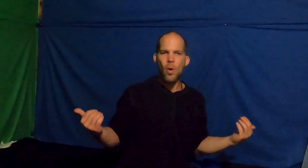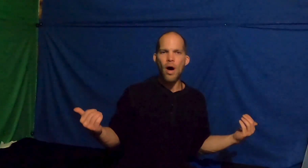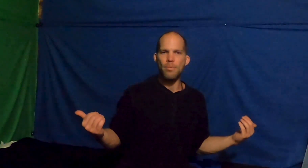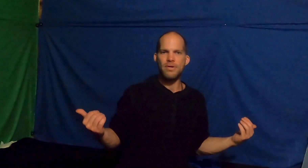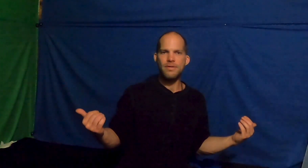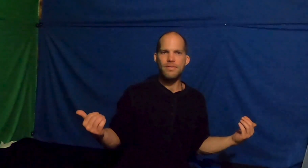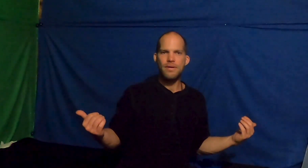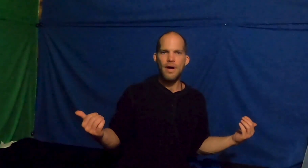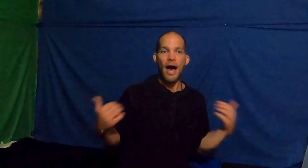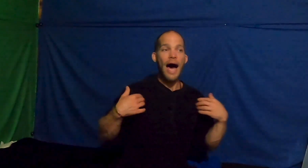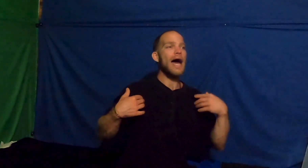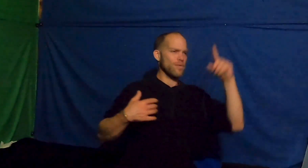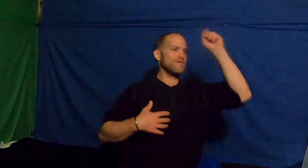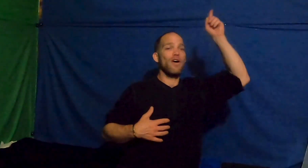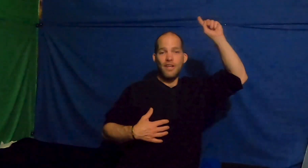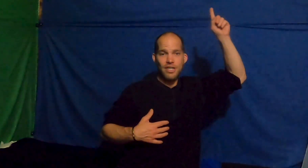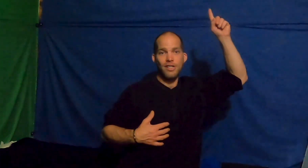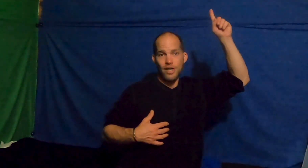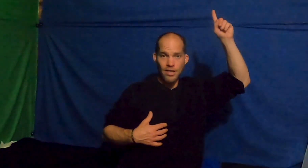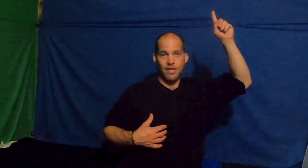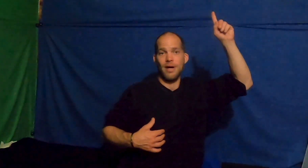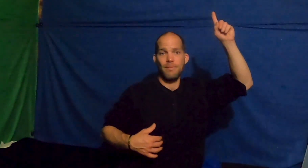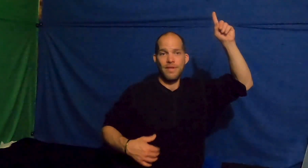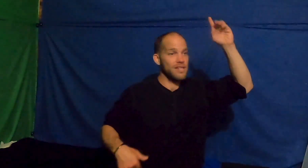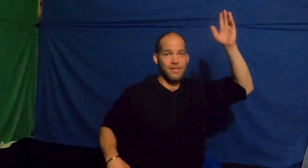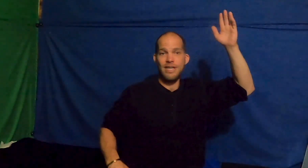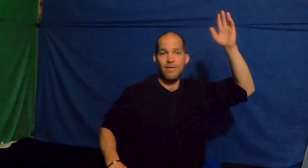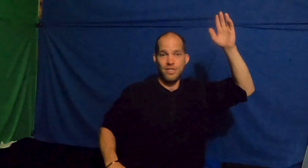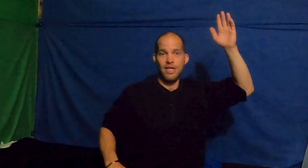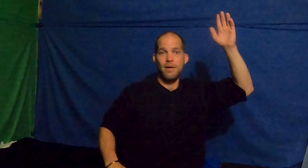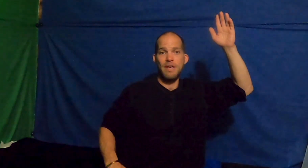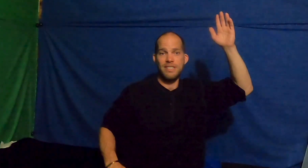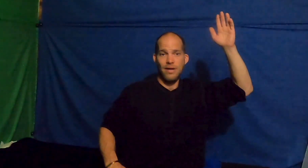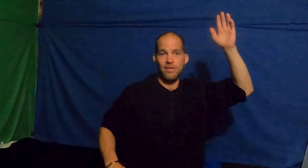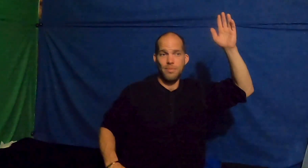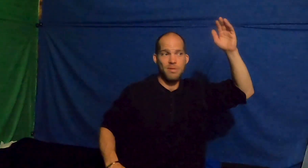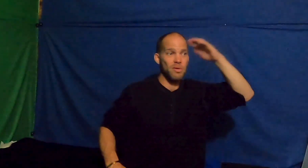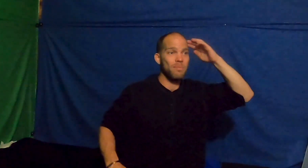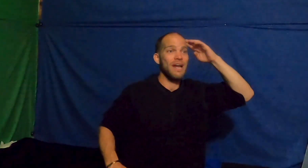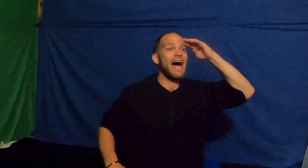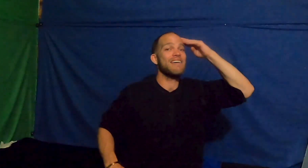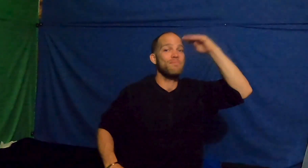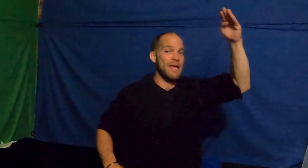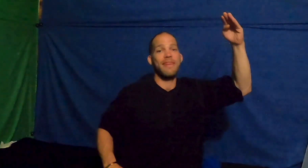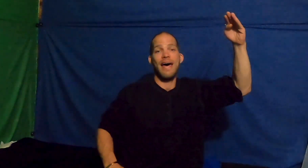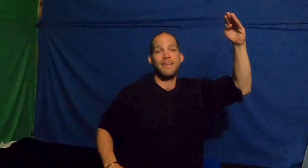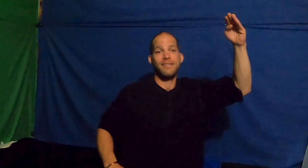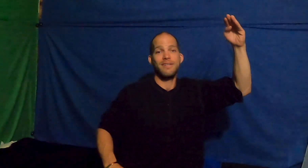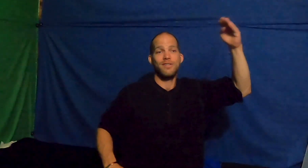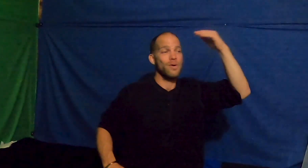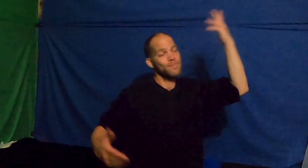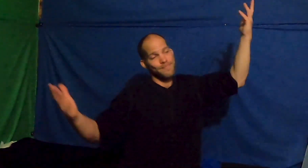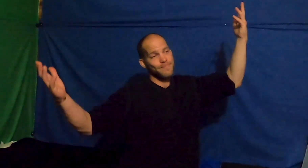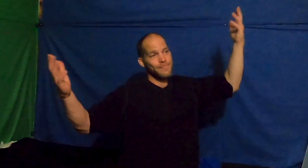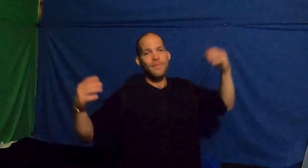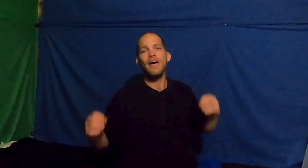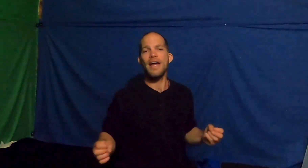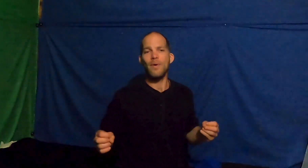up. I would volunteer to talk to them. This is how silly it may sound to some people, but I've been that. So anyway,